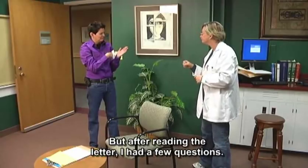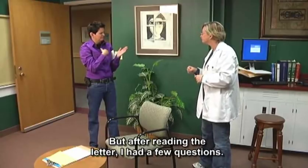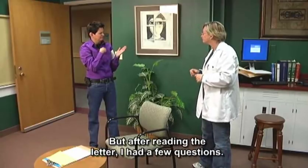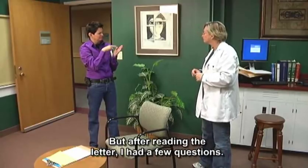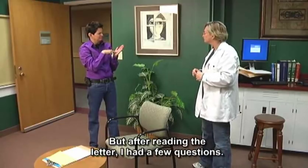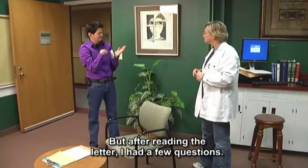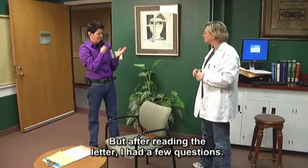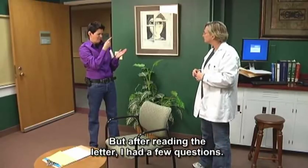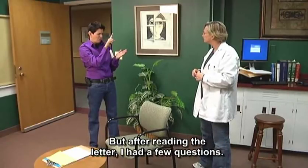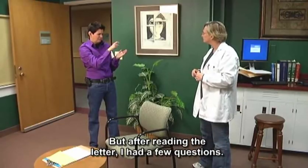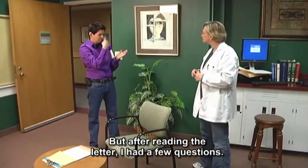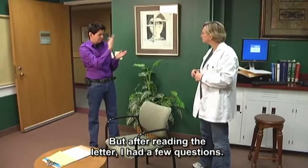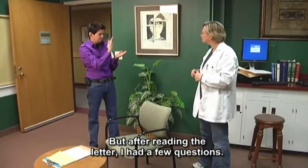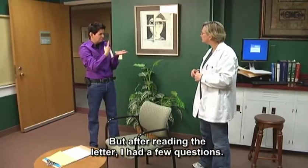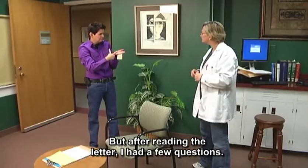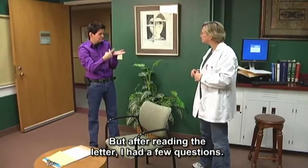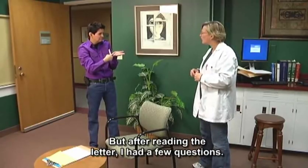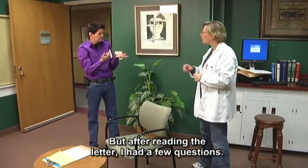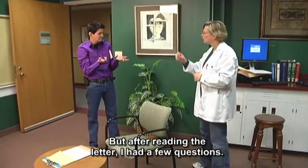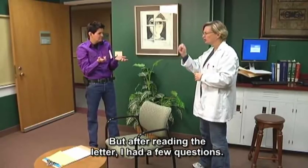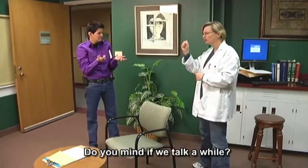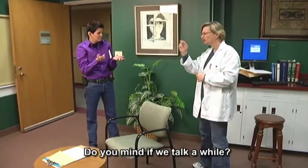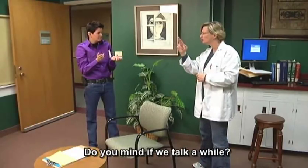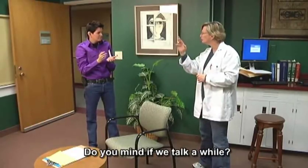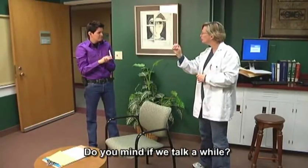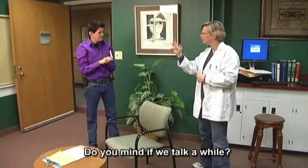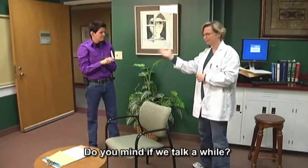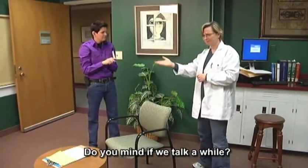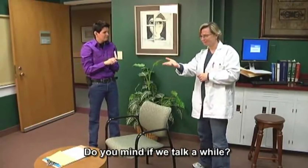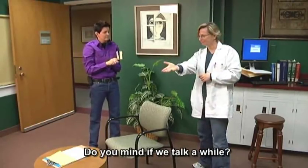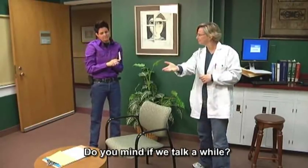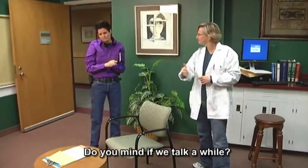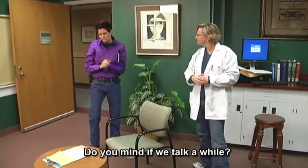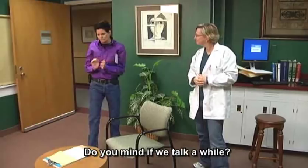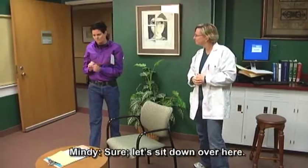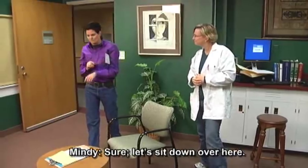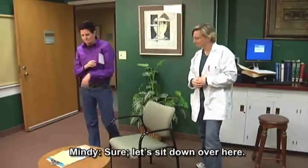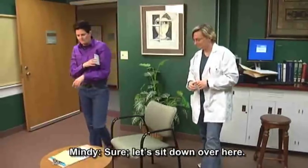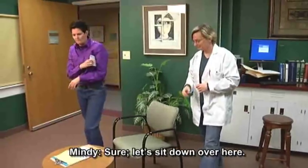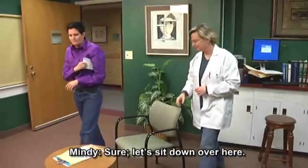after reading the letter i had a few questions you mind if we talk a while sure let's sit down over here